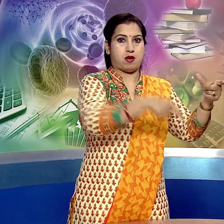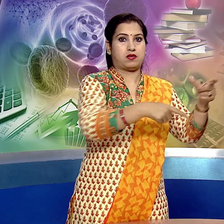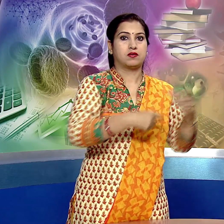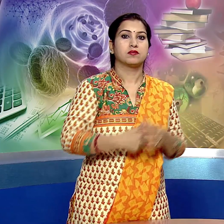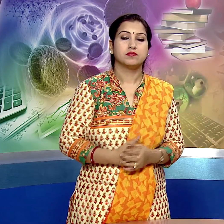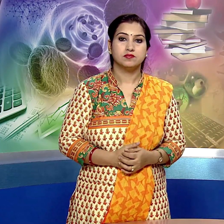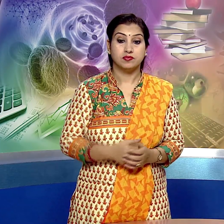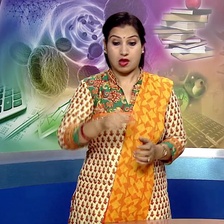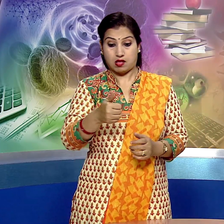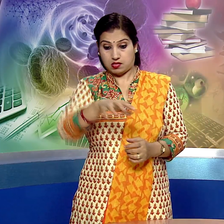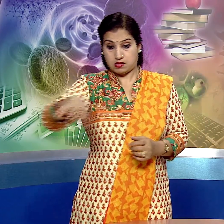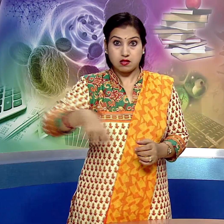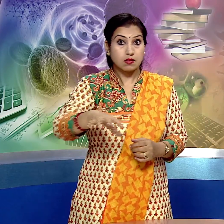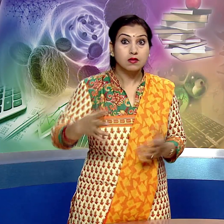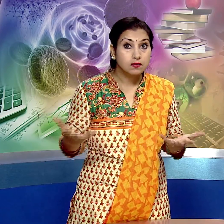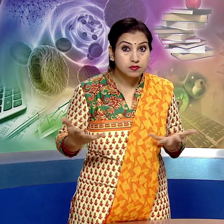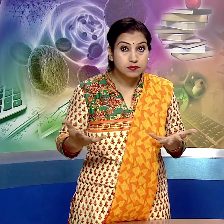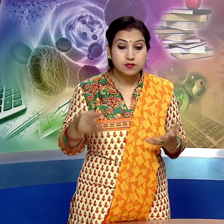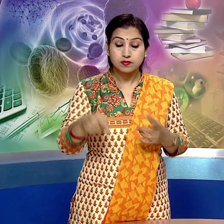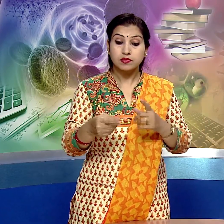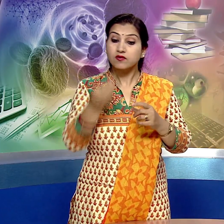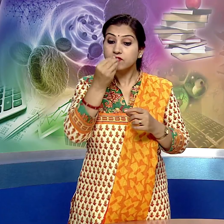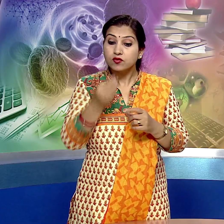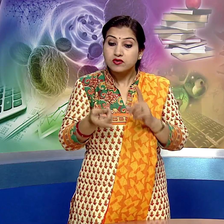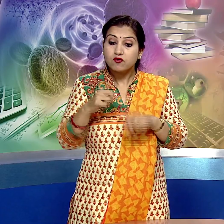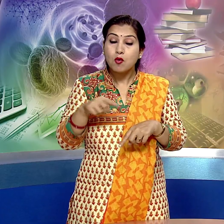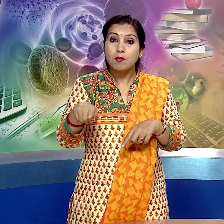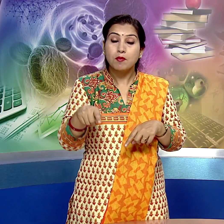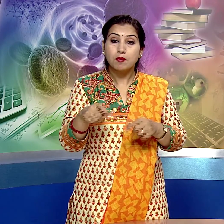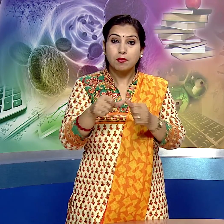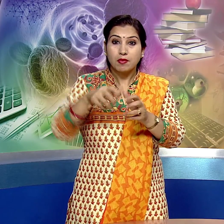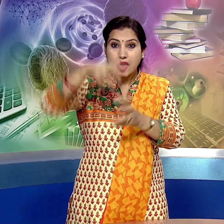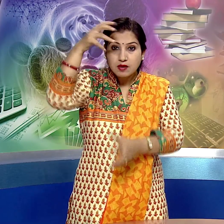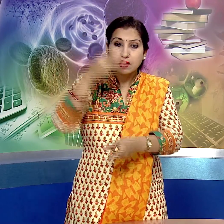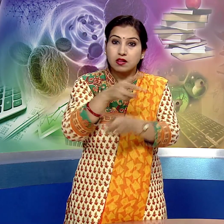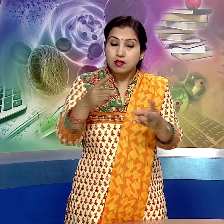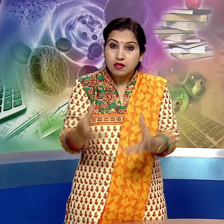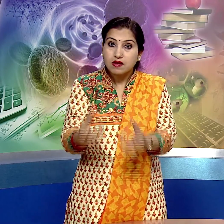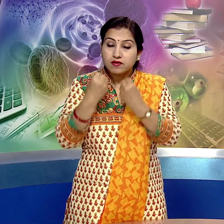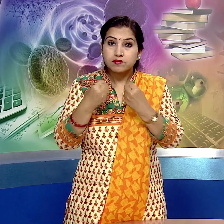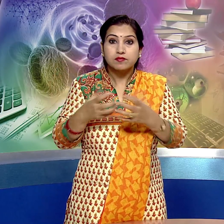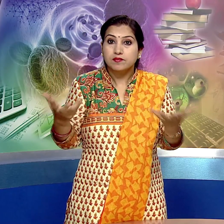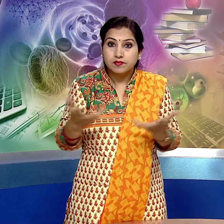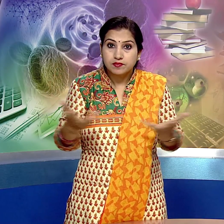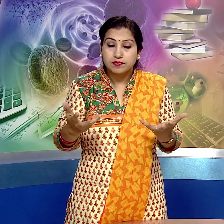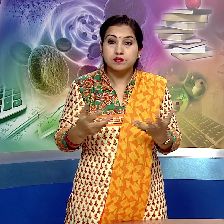On the other hand, the food we get from animal origins are